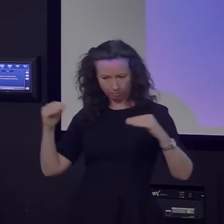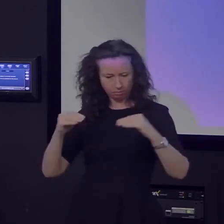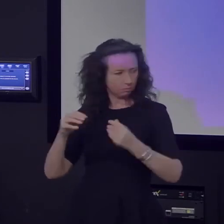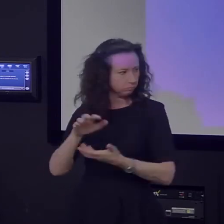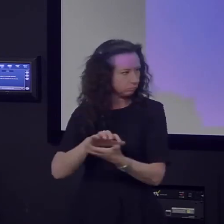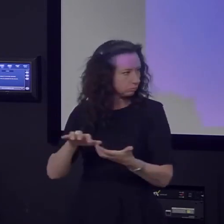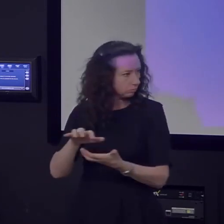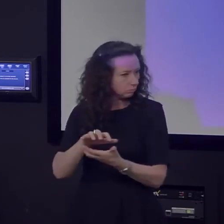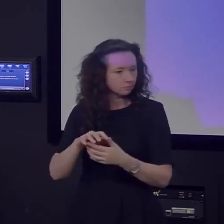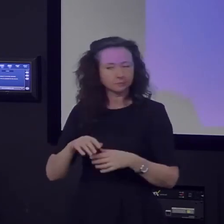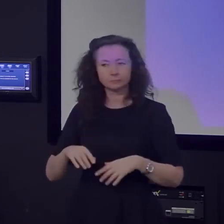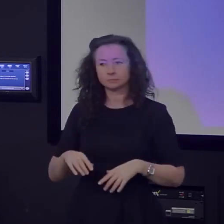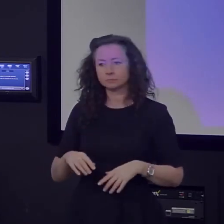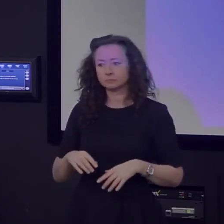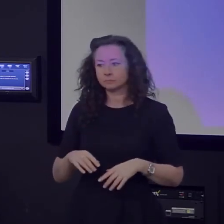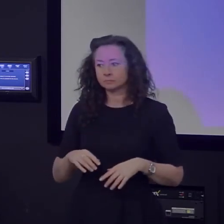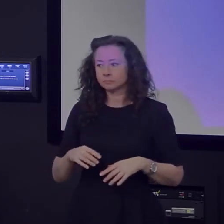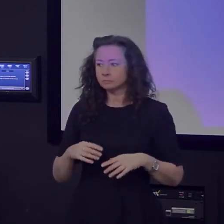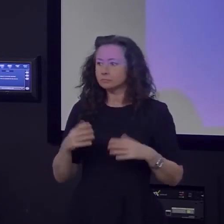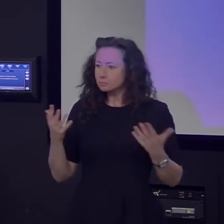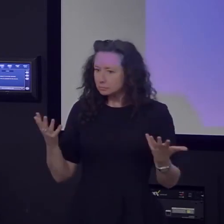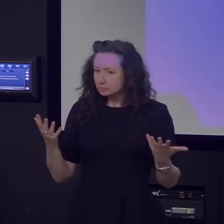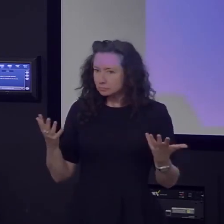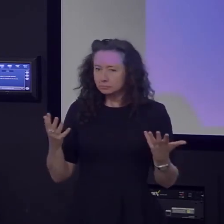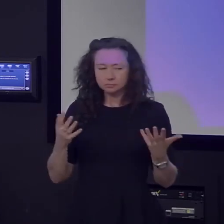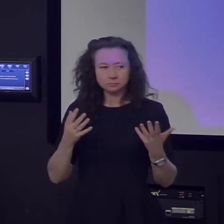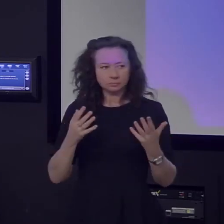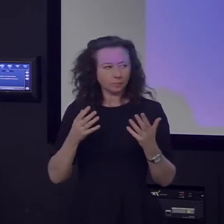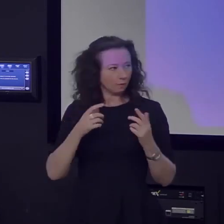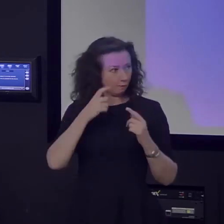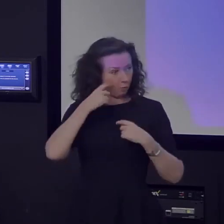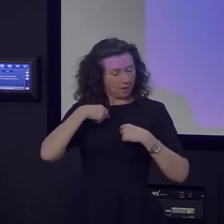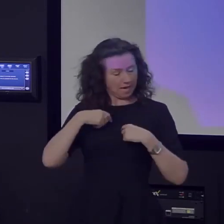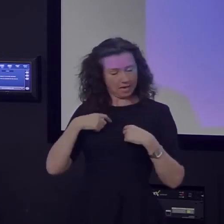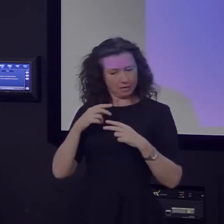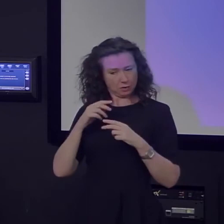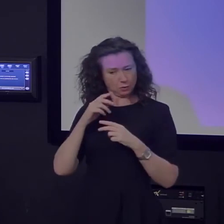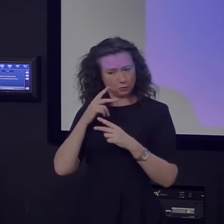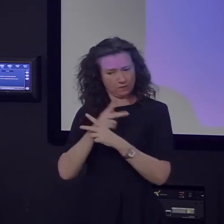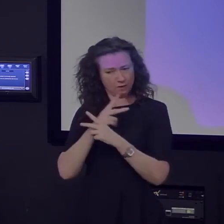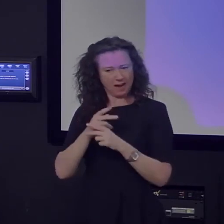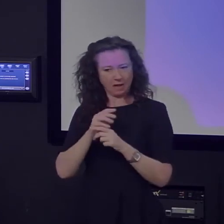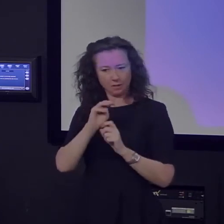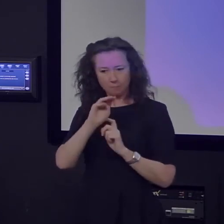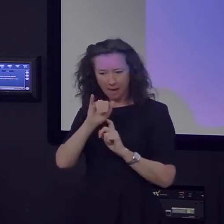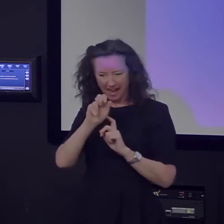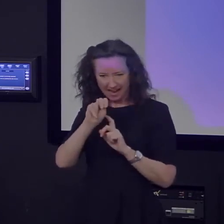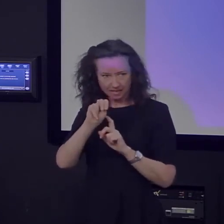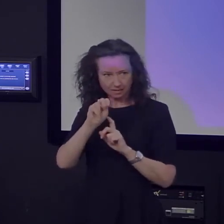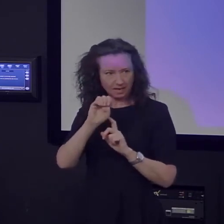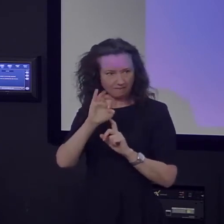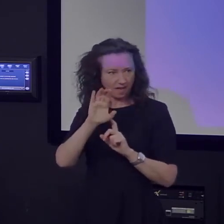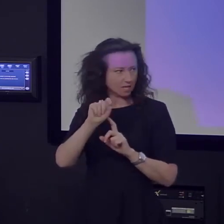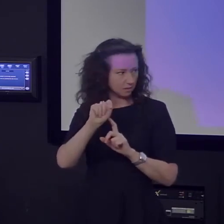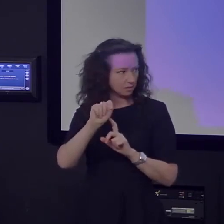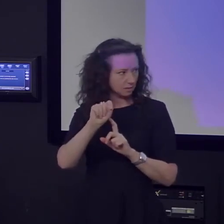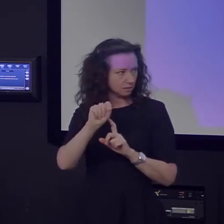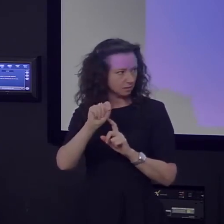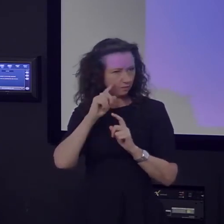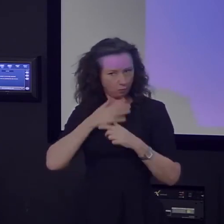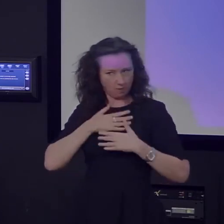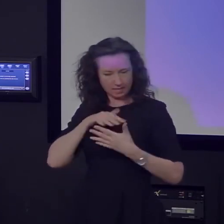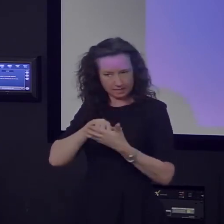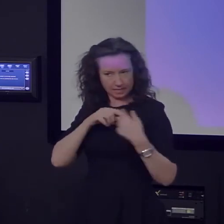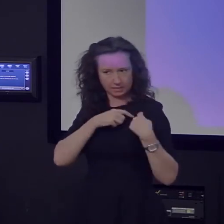to show you the main effects in the studies that I've been running, we